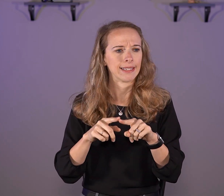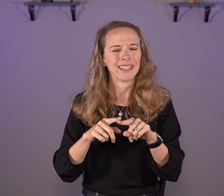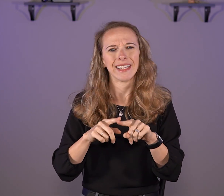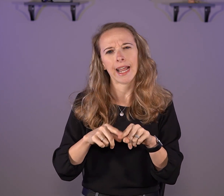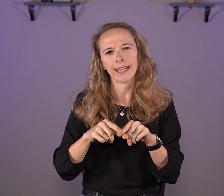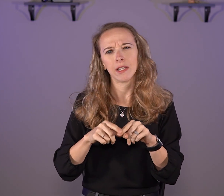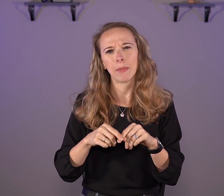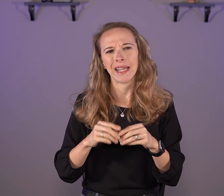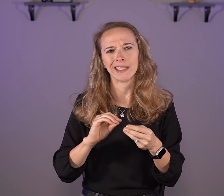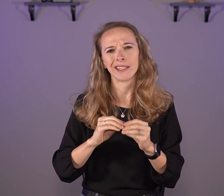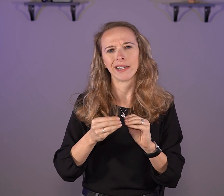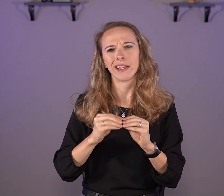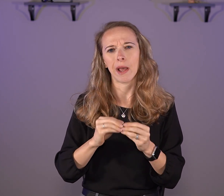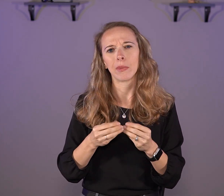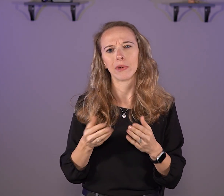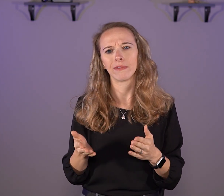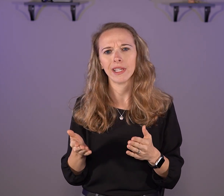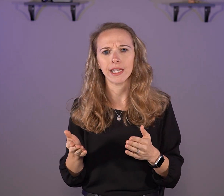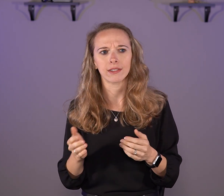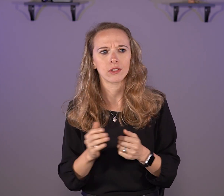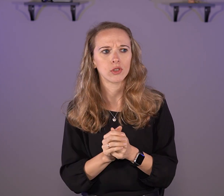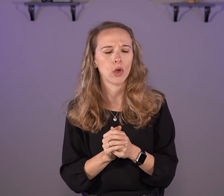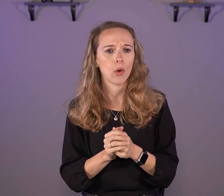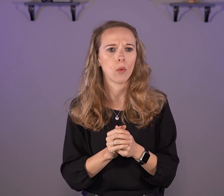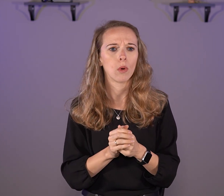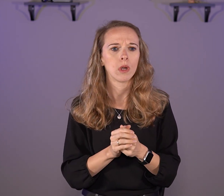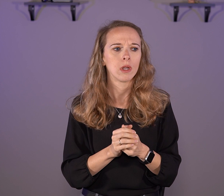It kind of depends on a number of things. So,